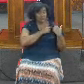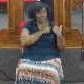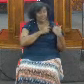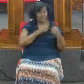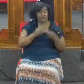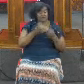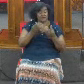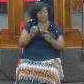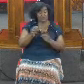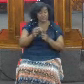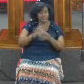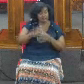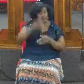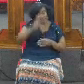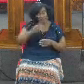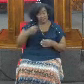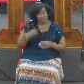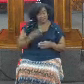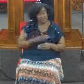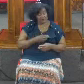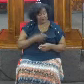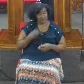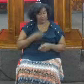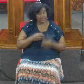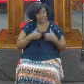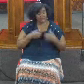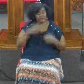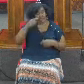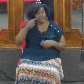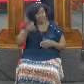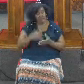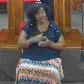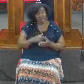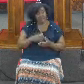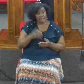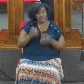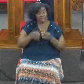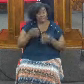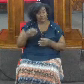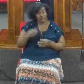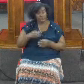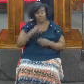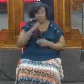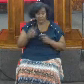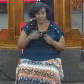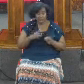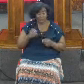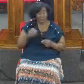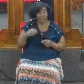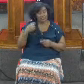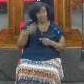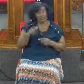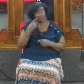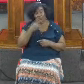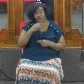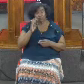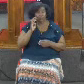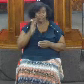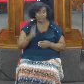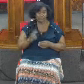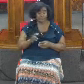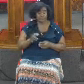the word of God is ours. We have to spread it. If we don't do it, then who will? May we in corporate and